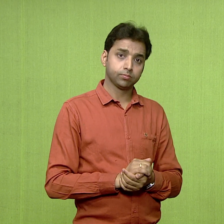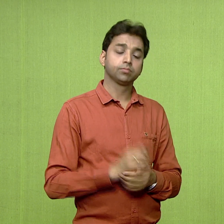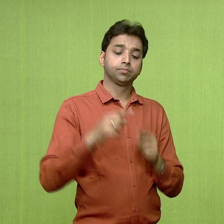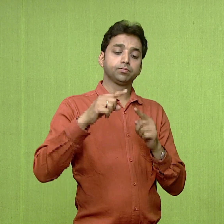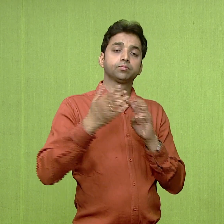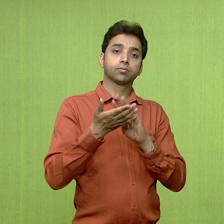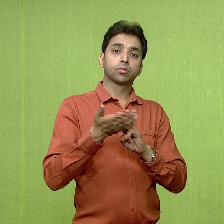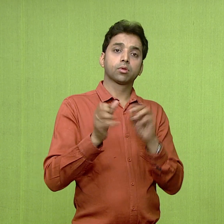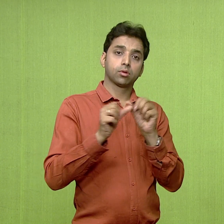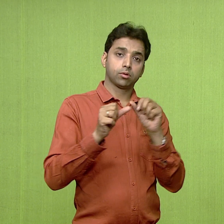Malayalam